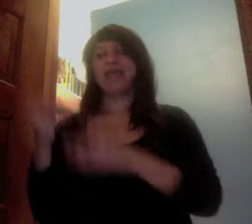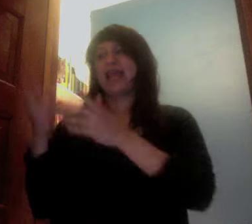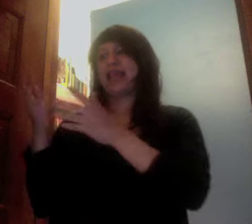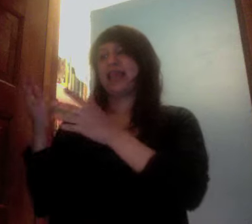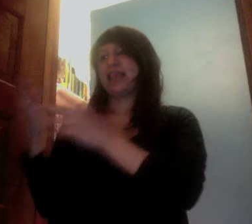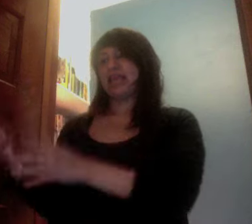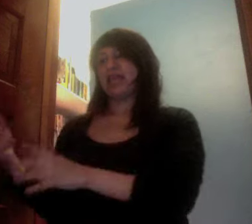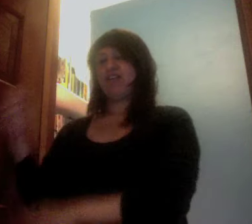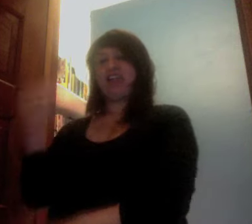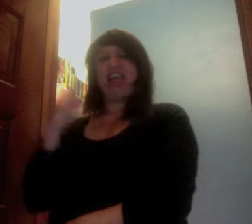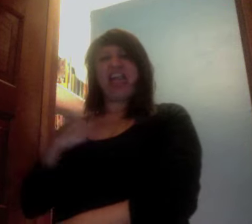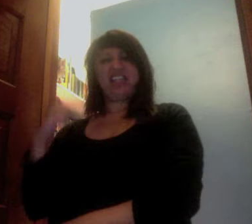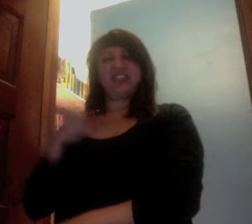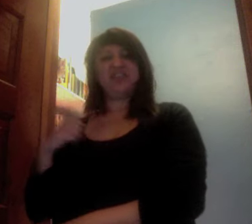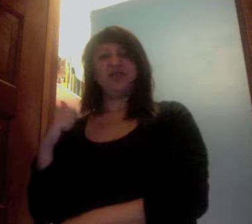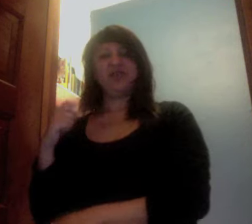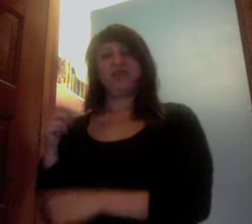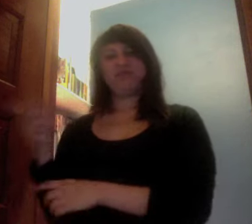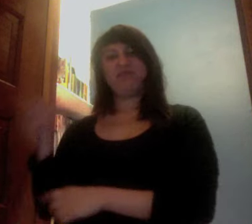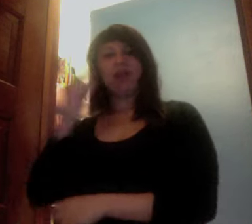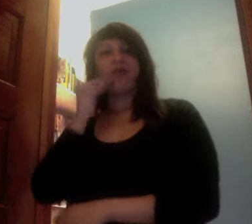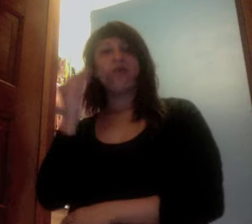which I guess it sort of made sense and was a